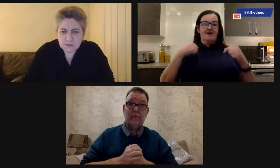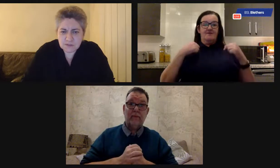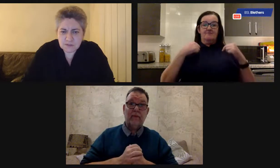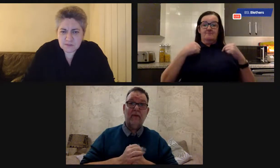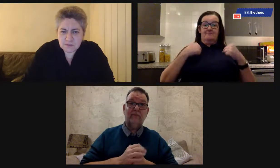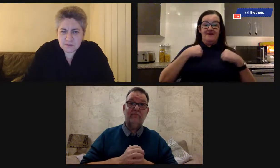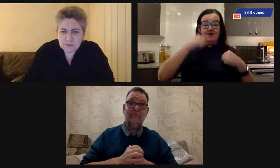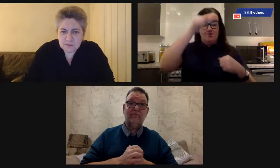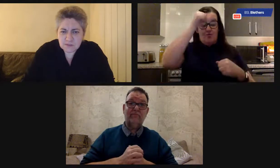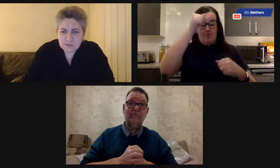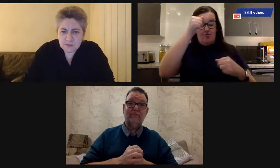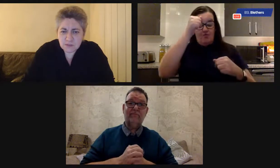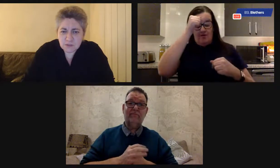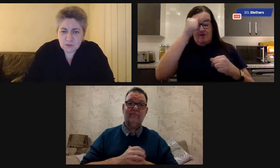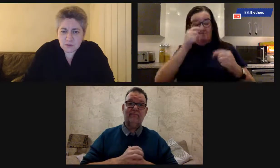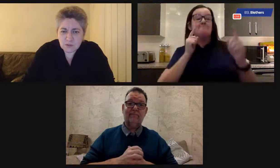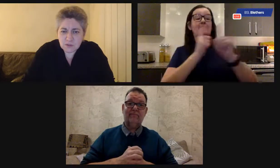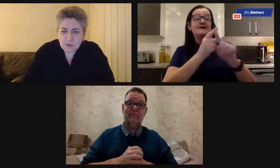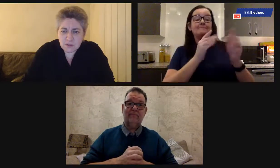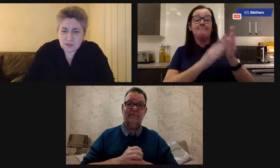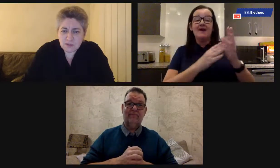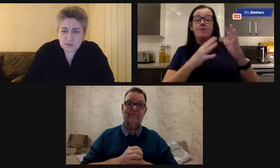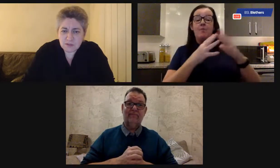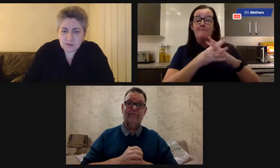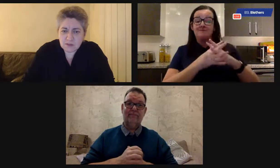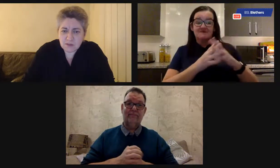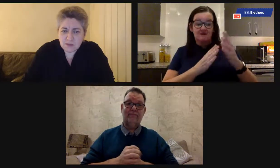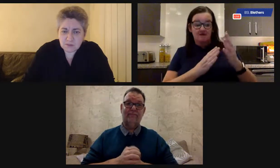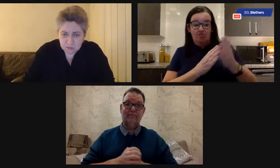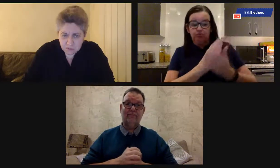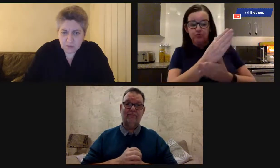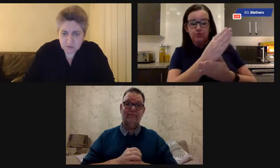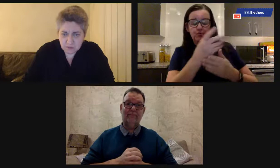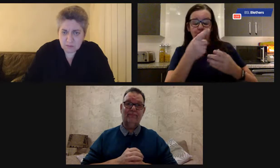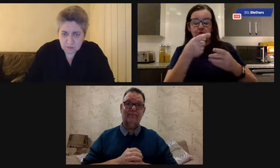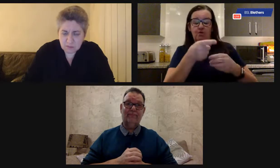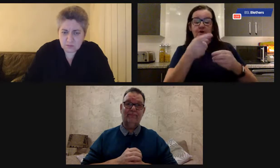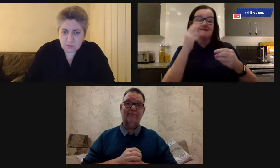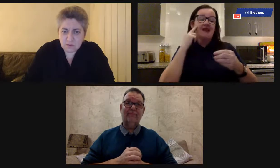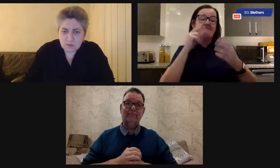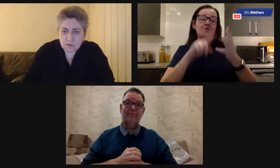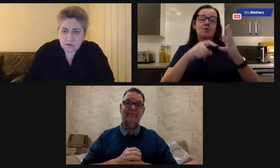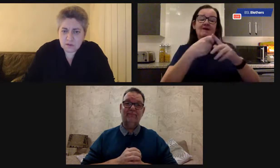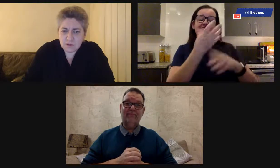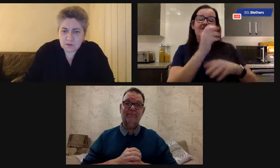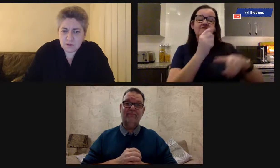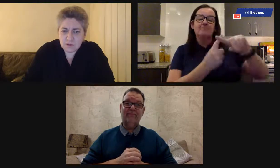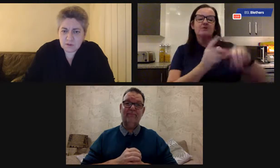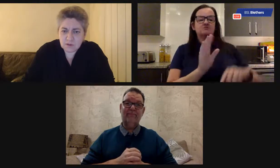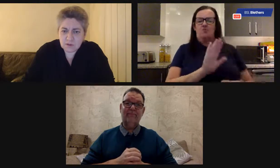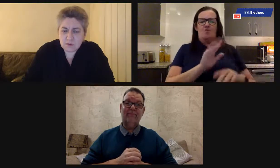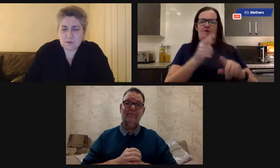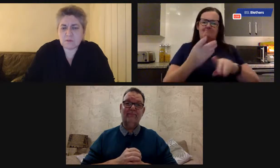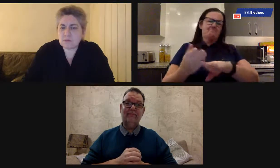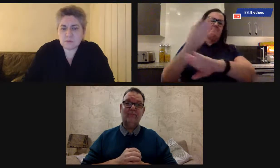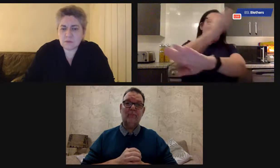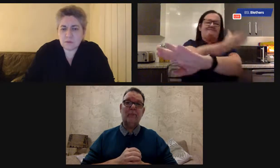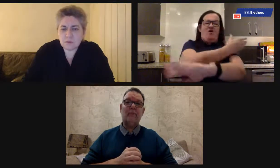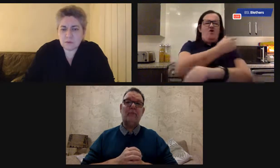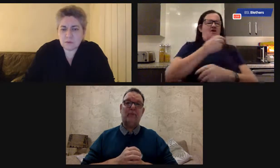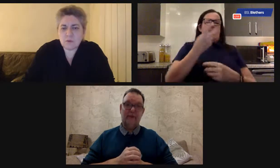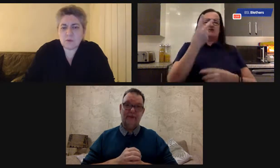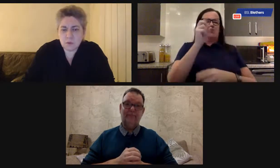Pam, would you like to maybe? Well, I met Mike Webster through